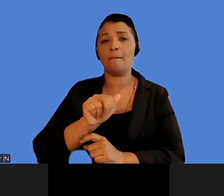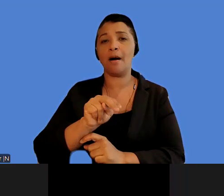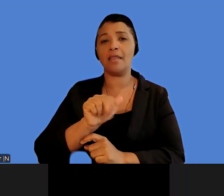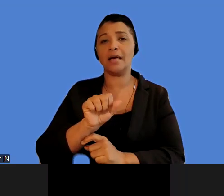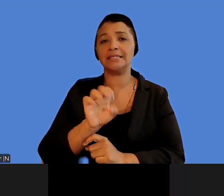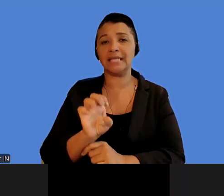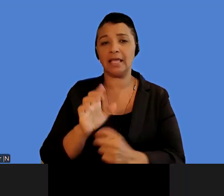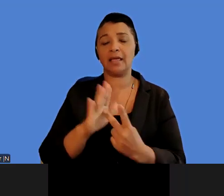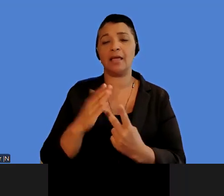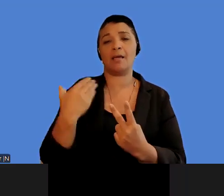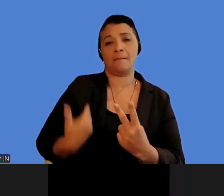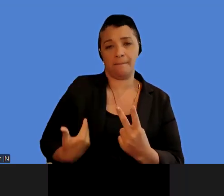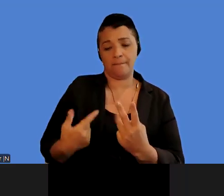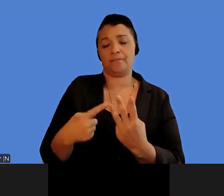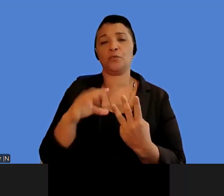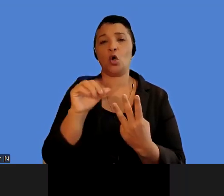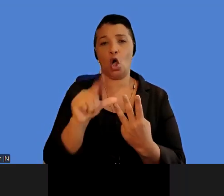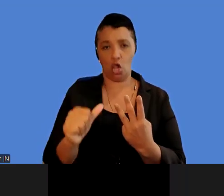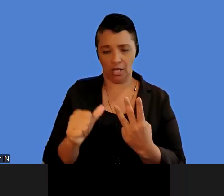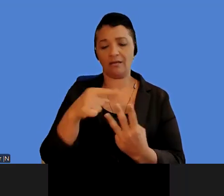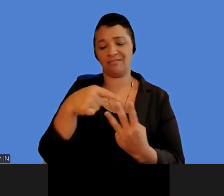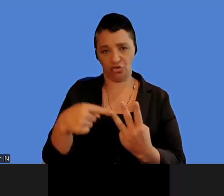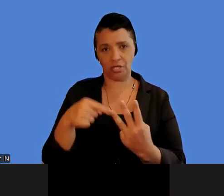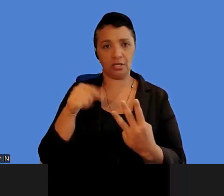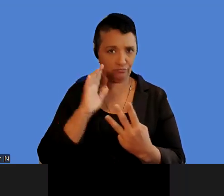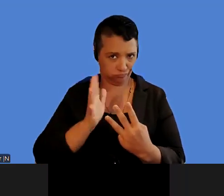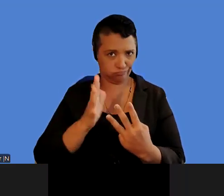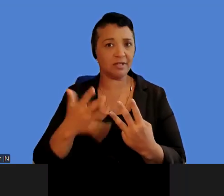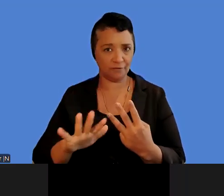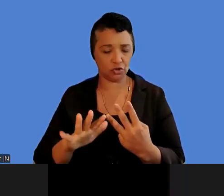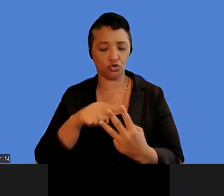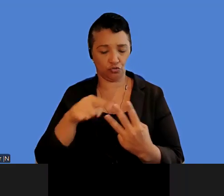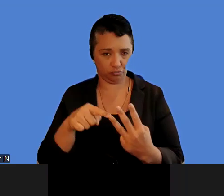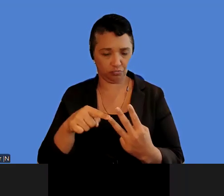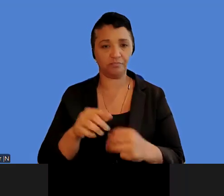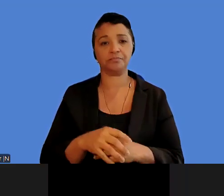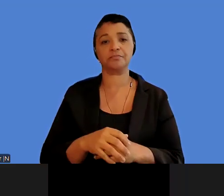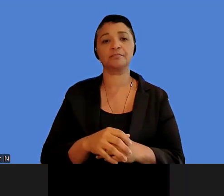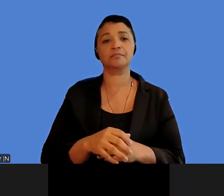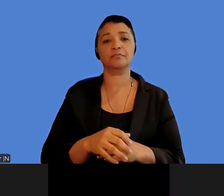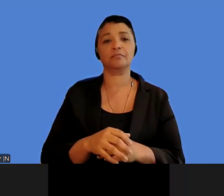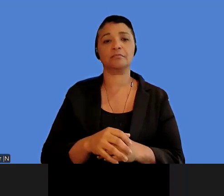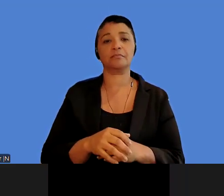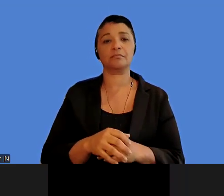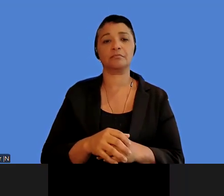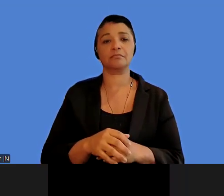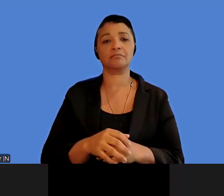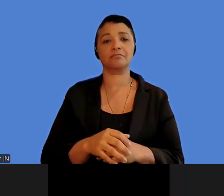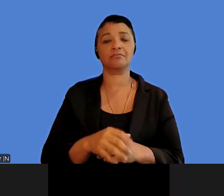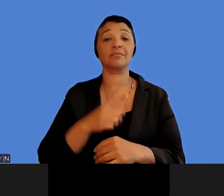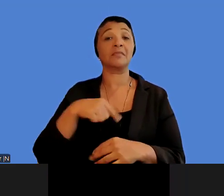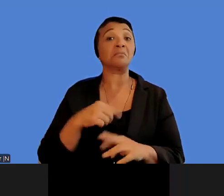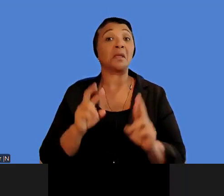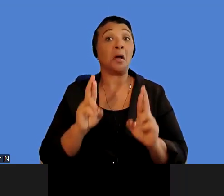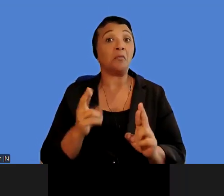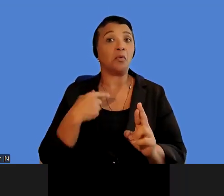Gurung, and Olga Montefort, who are also speaking here today. And we will also hopefully be applying for